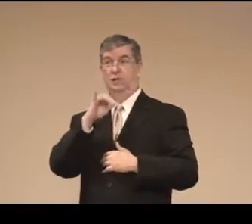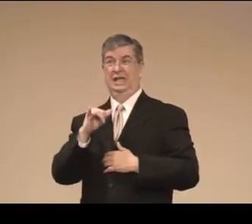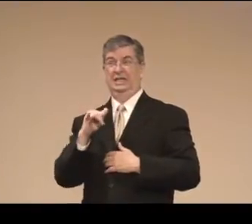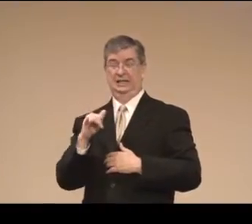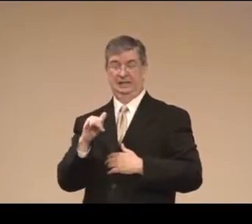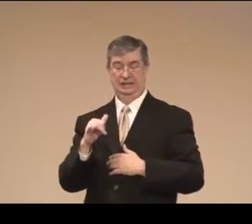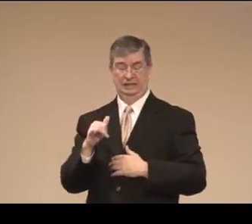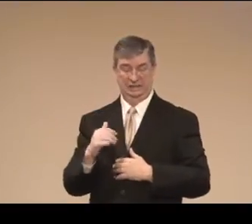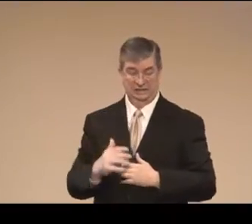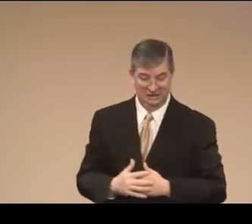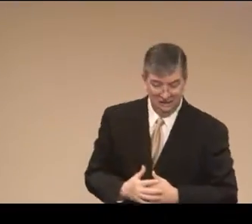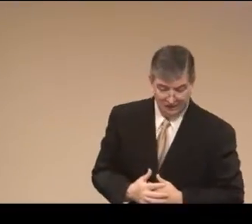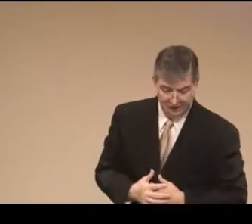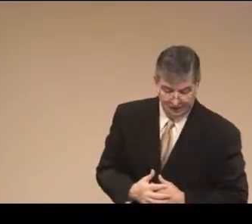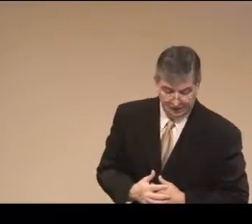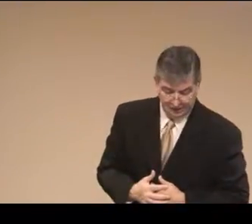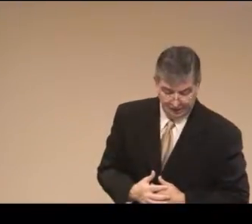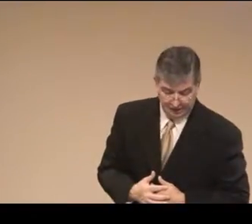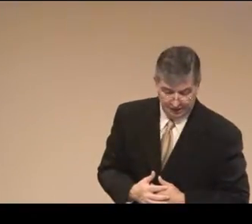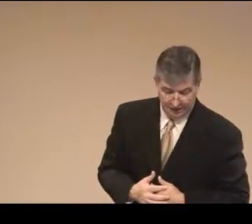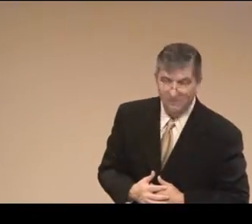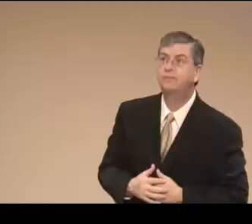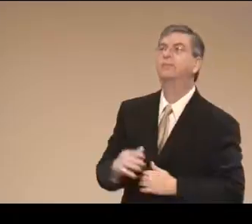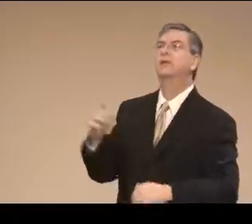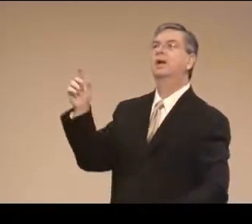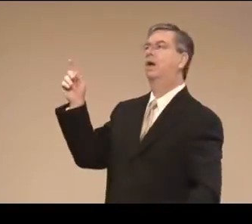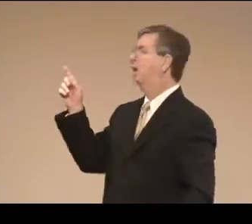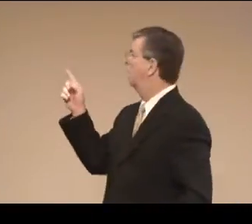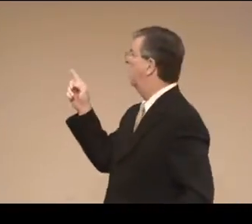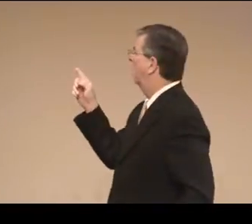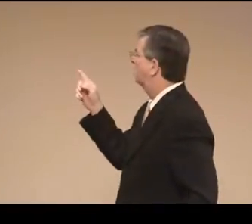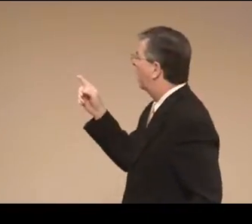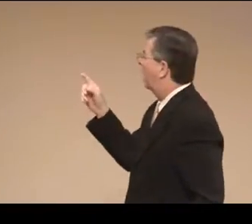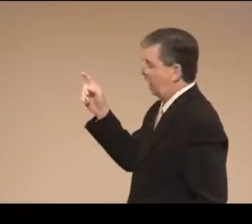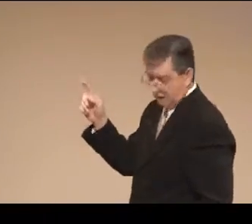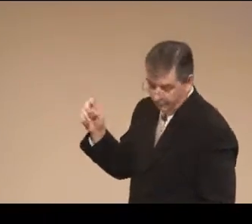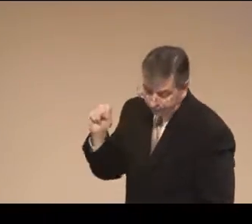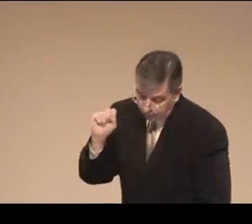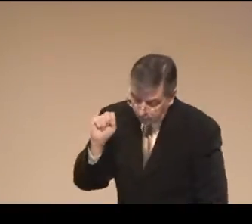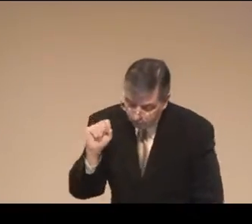That really threw him off his game. He wasn't understanding how that could be.